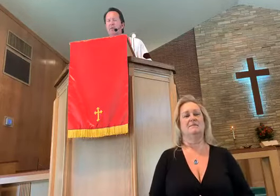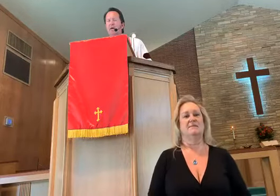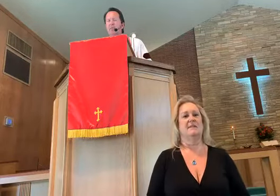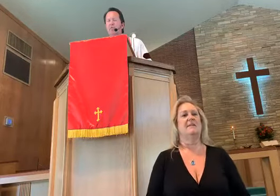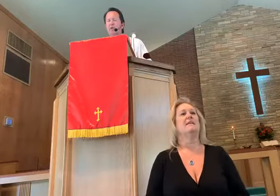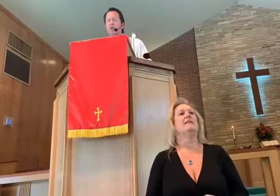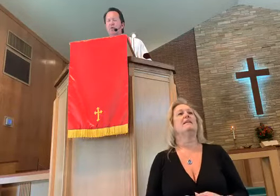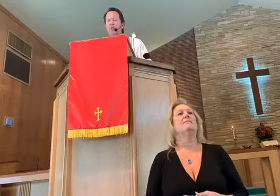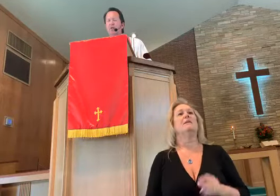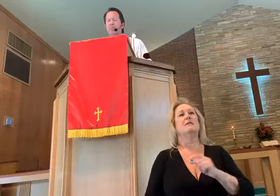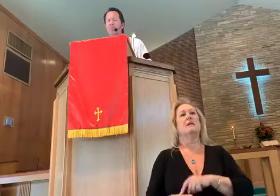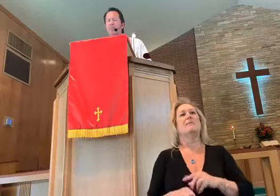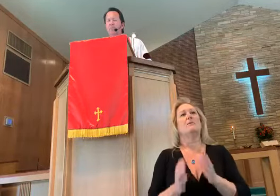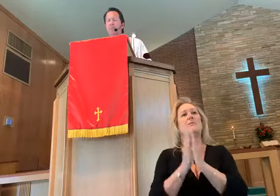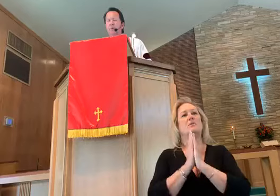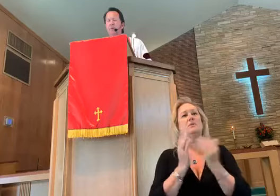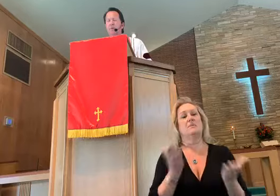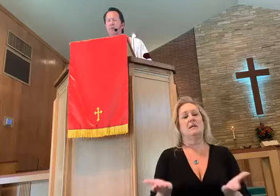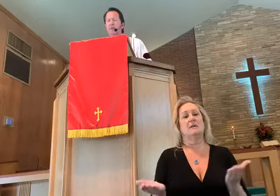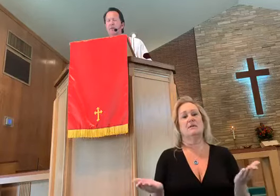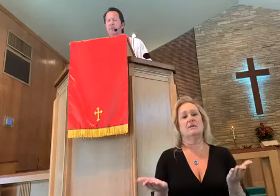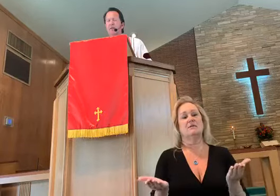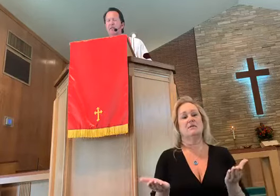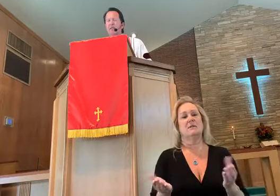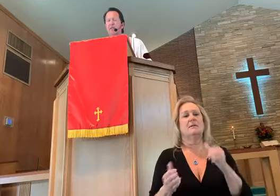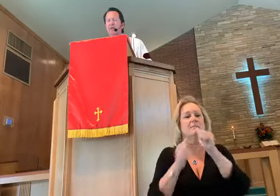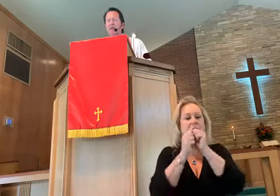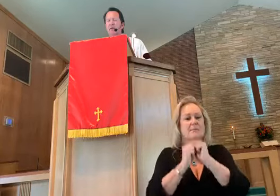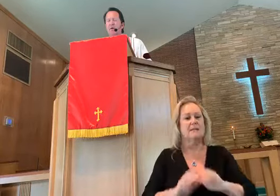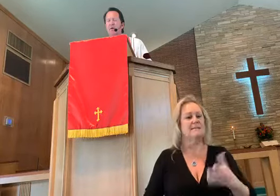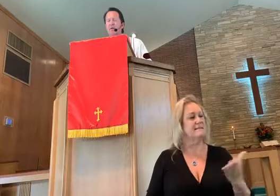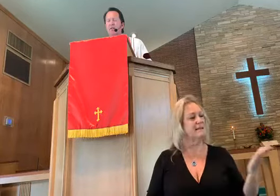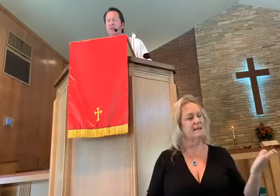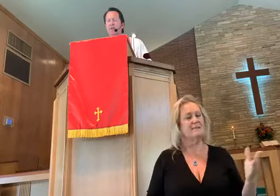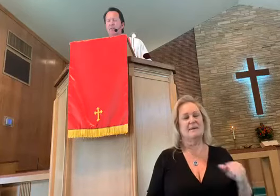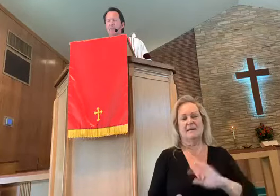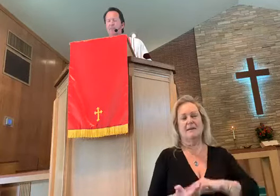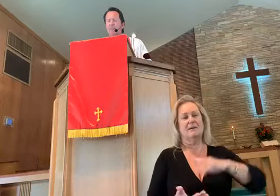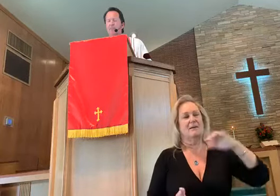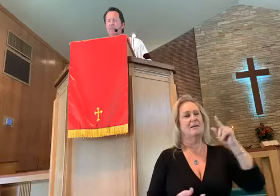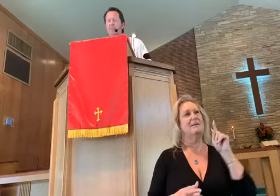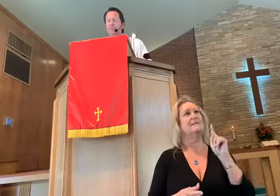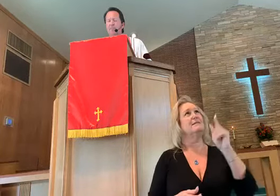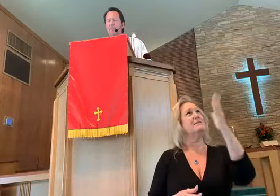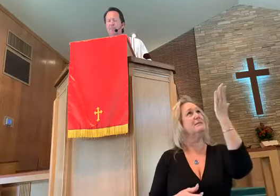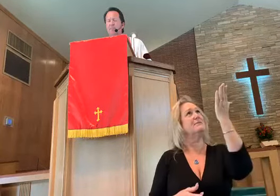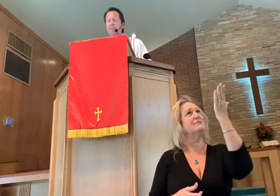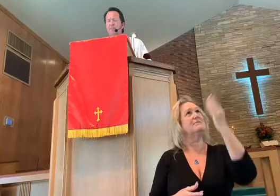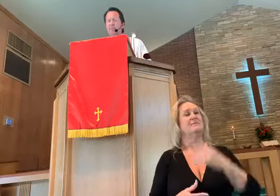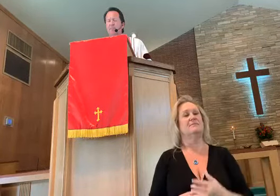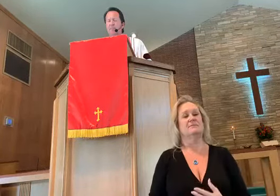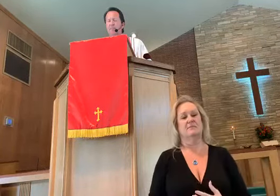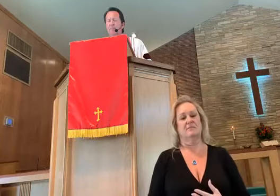May their time in worship here be a blessing to them and a glory to you.